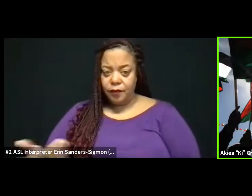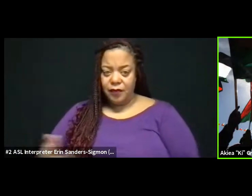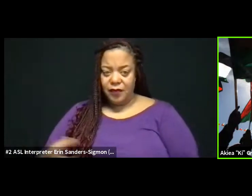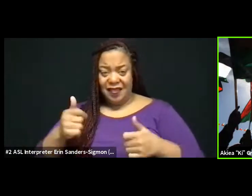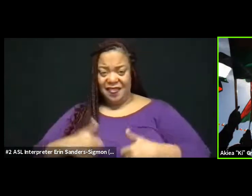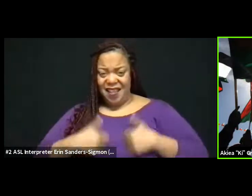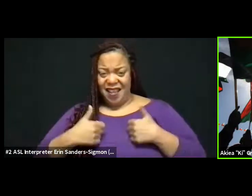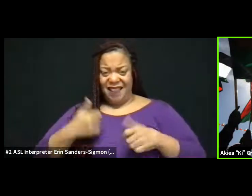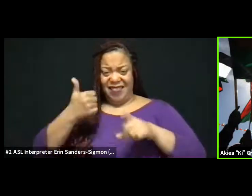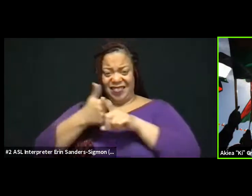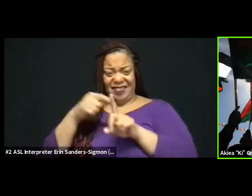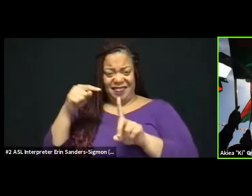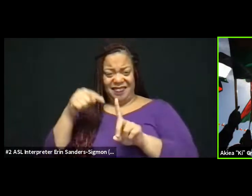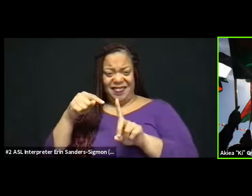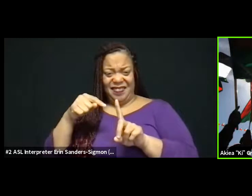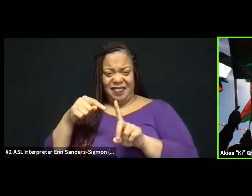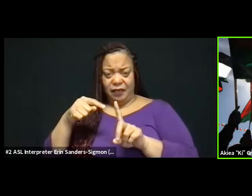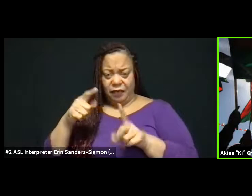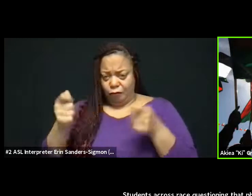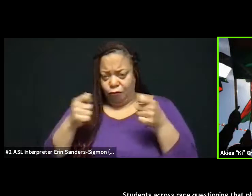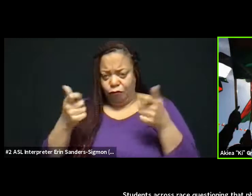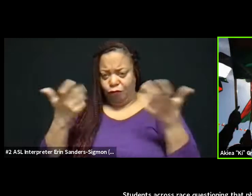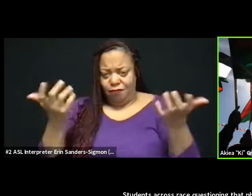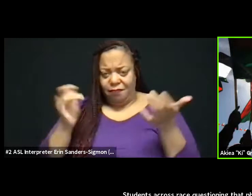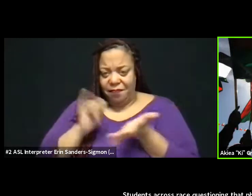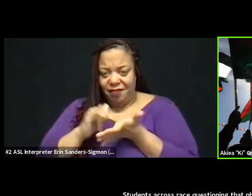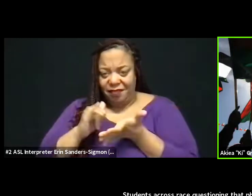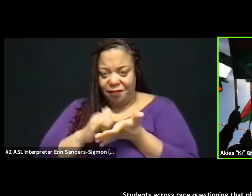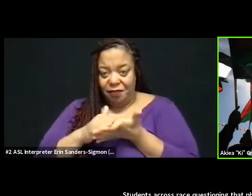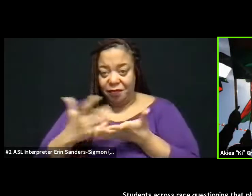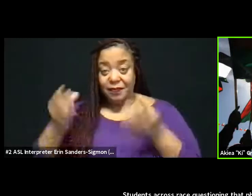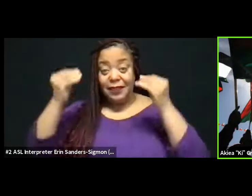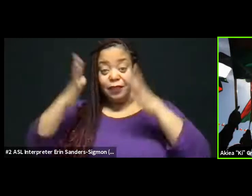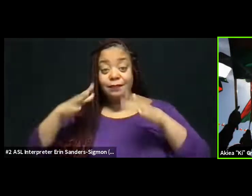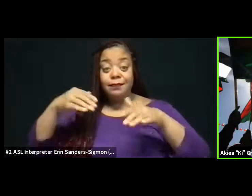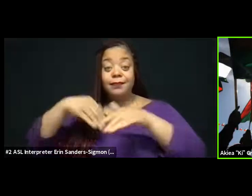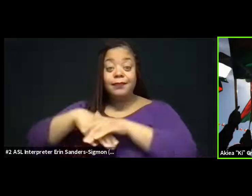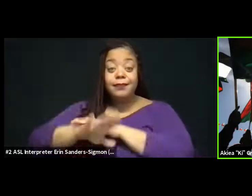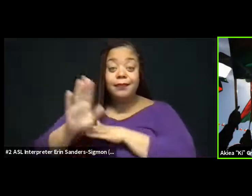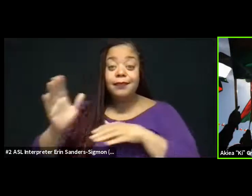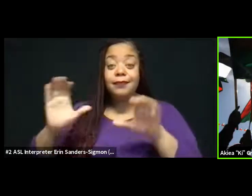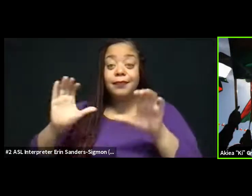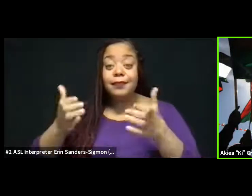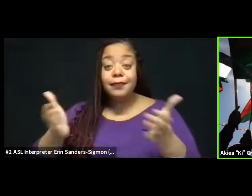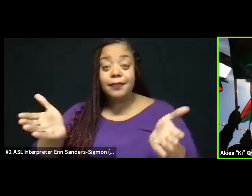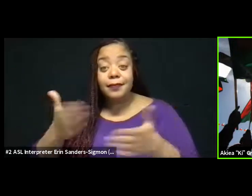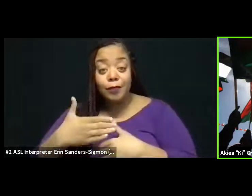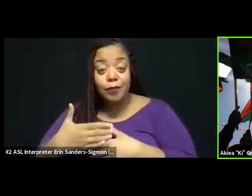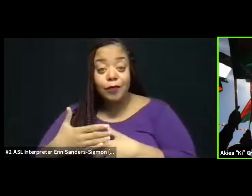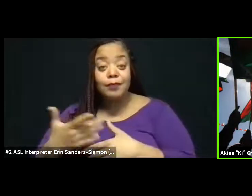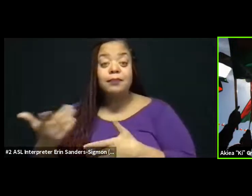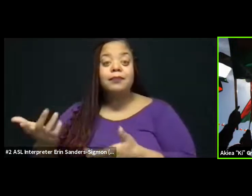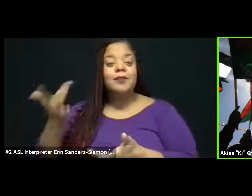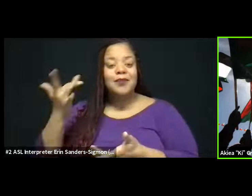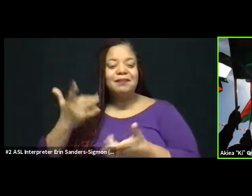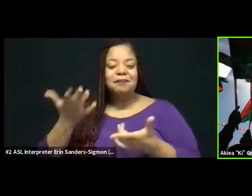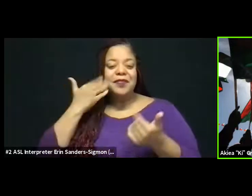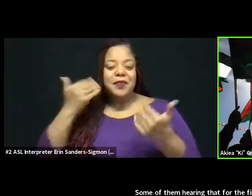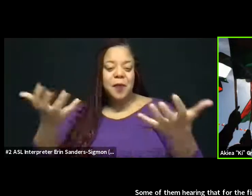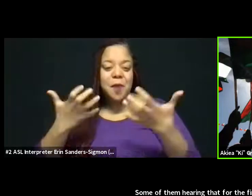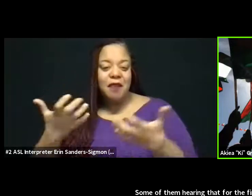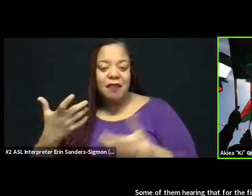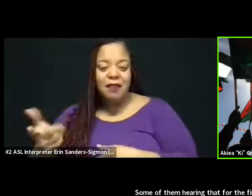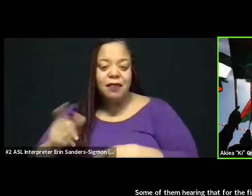teachers, some teachers go into classrooms specifically because they want someone to control. And